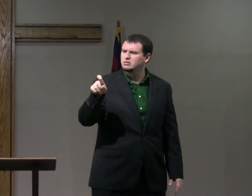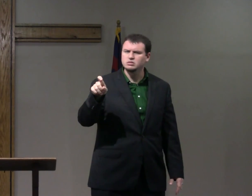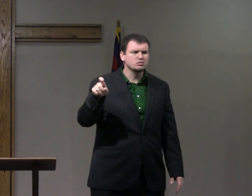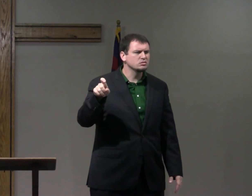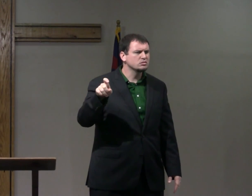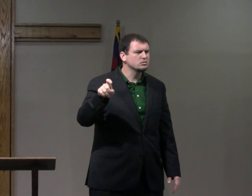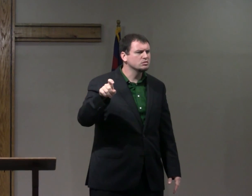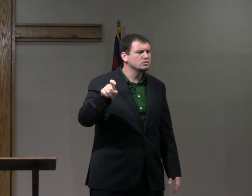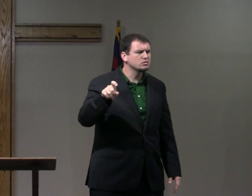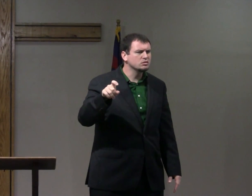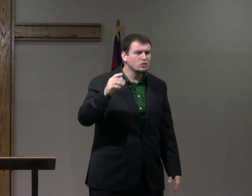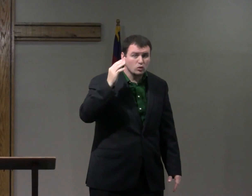if they know Jesus.